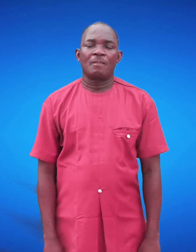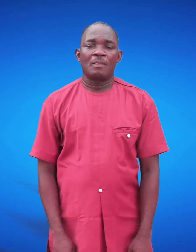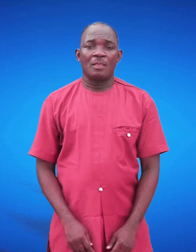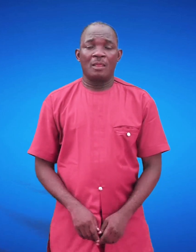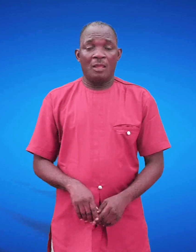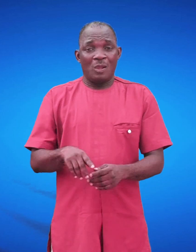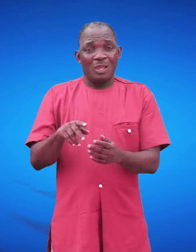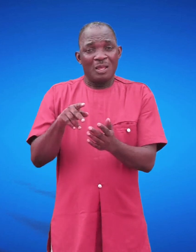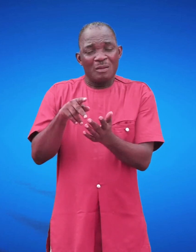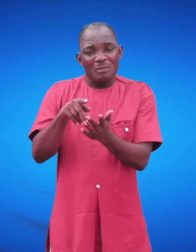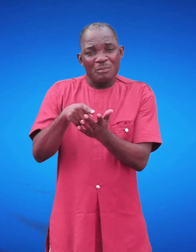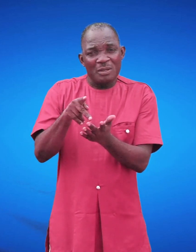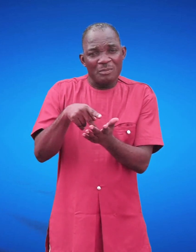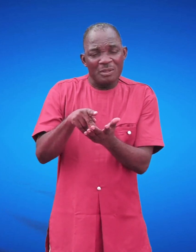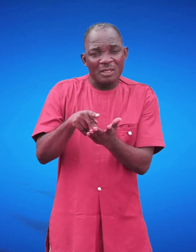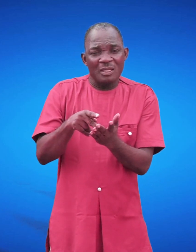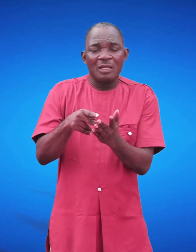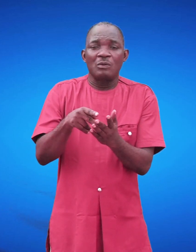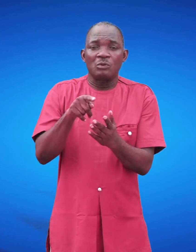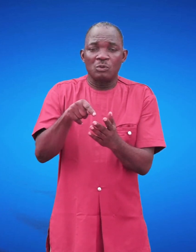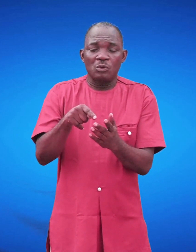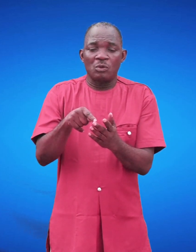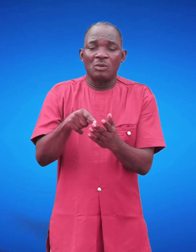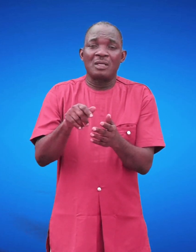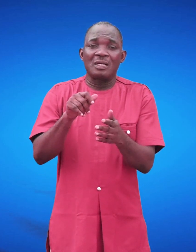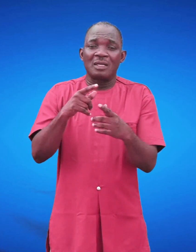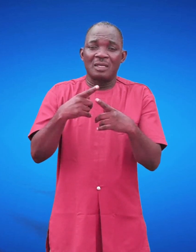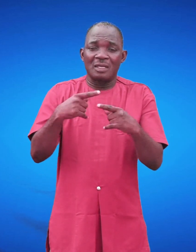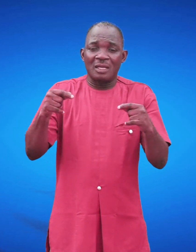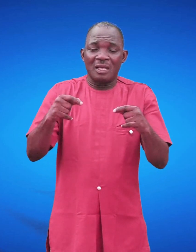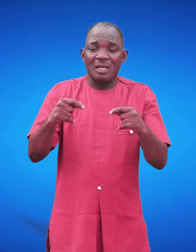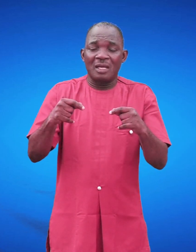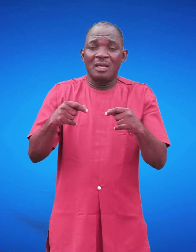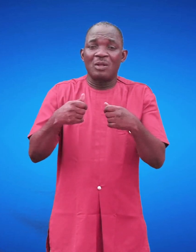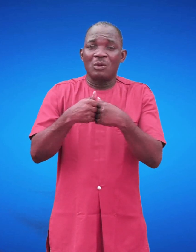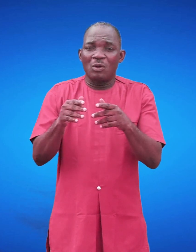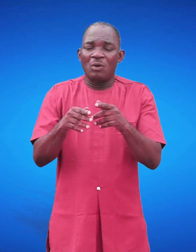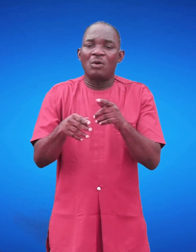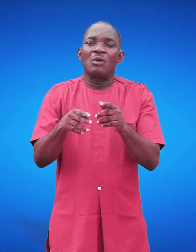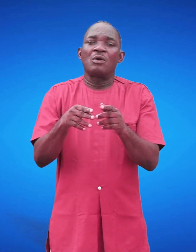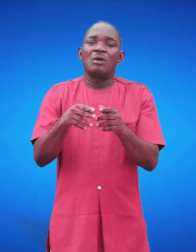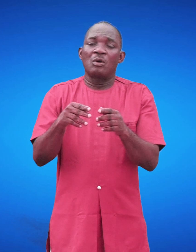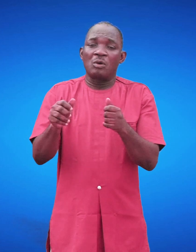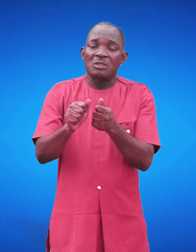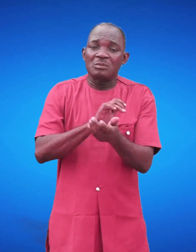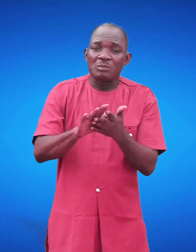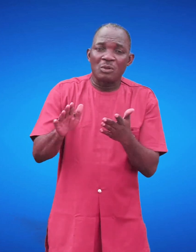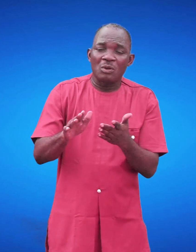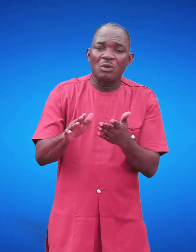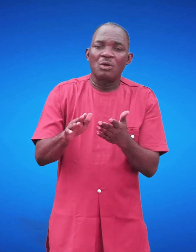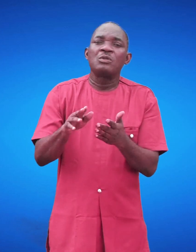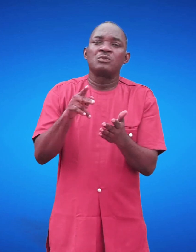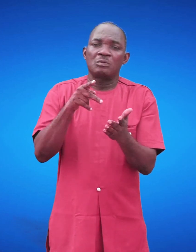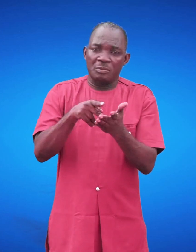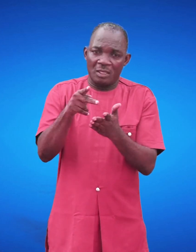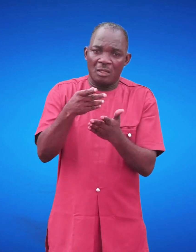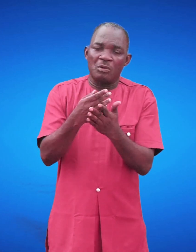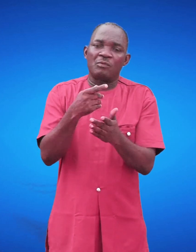Paying to replace the account card should you damage and or